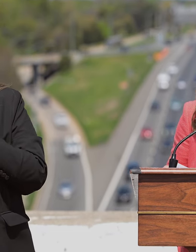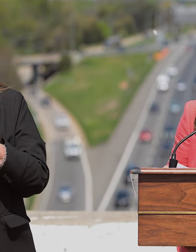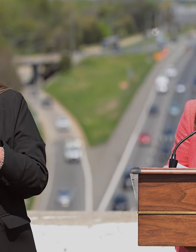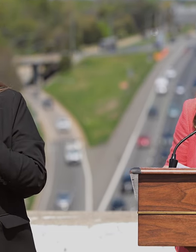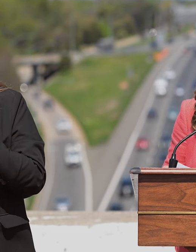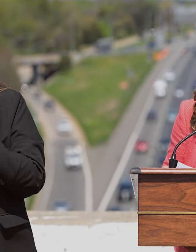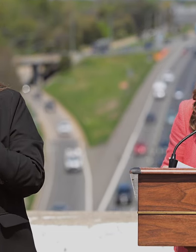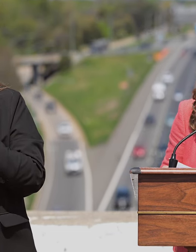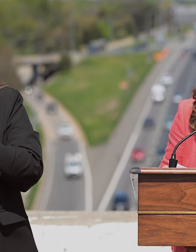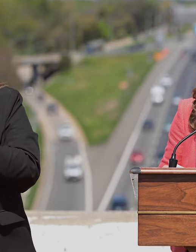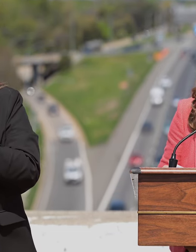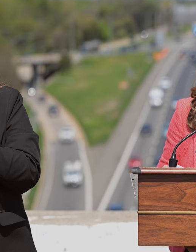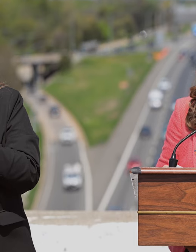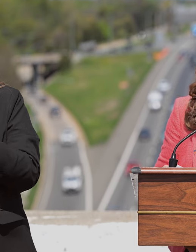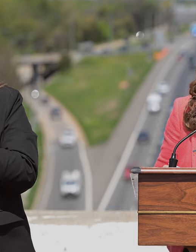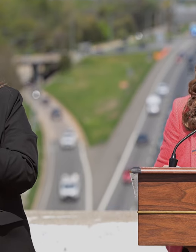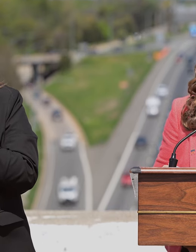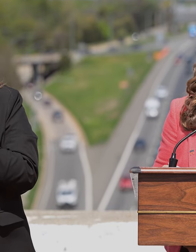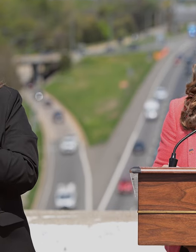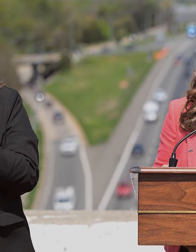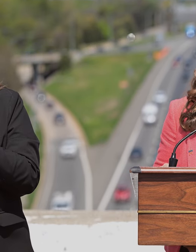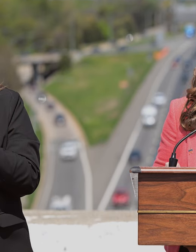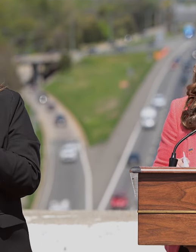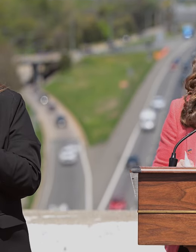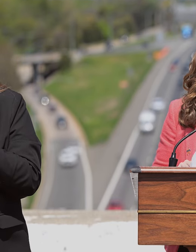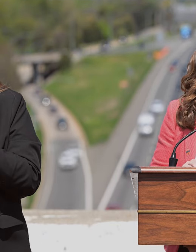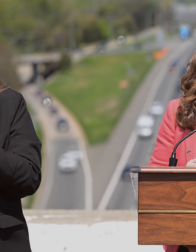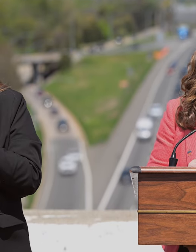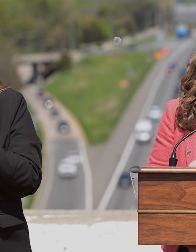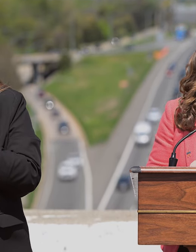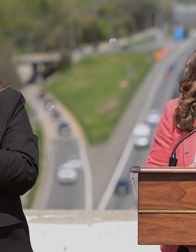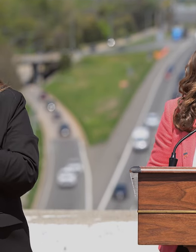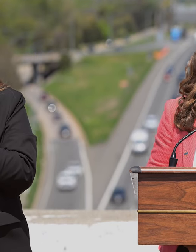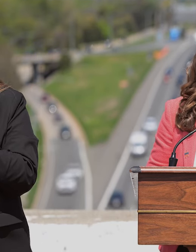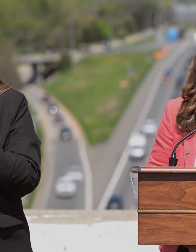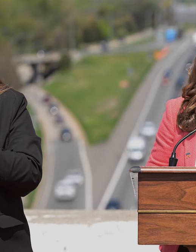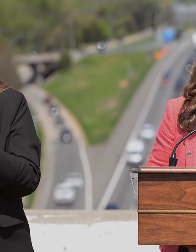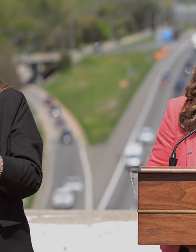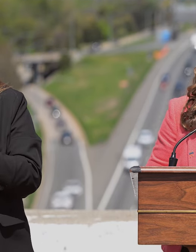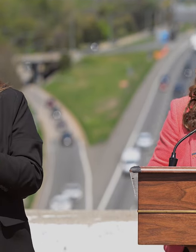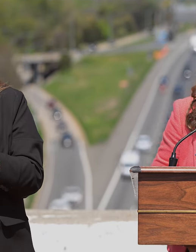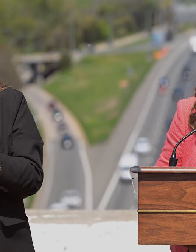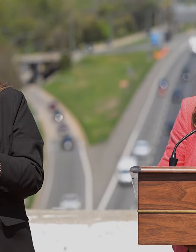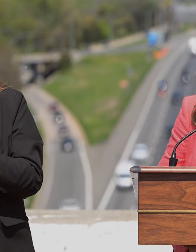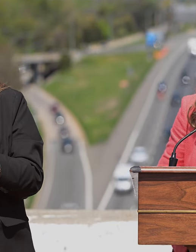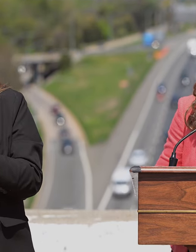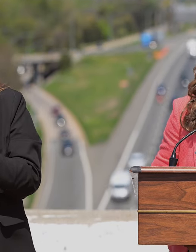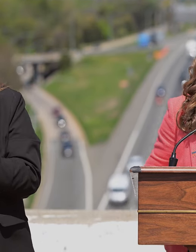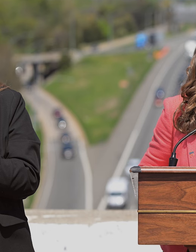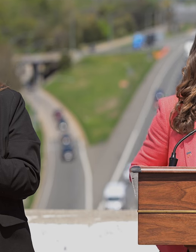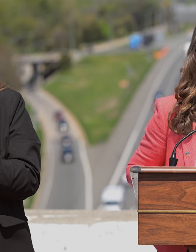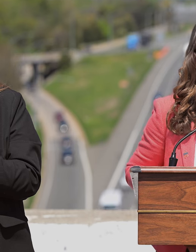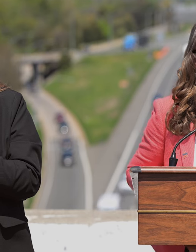106 days so far this year, but there have only been 39 days without a fatality on our roadway. In